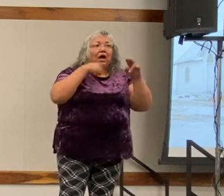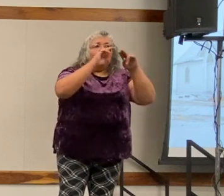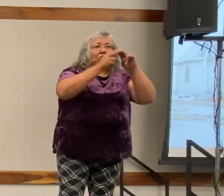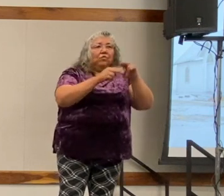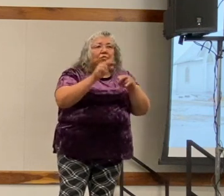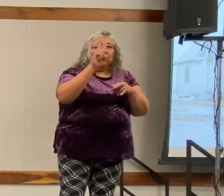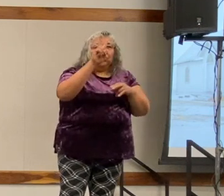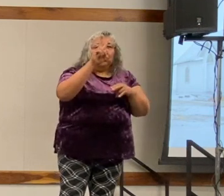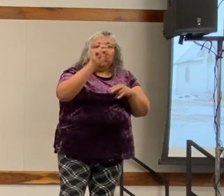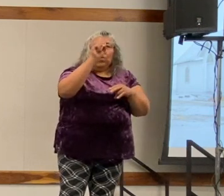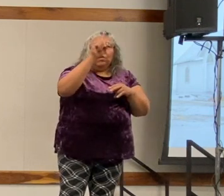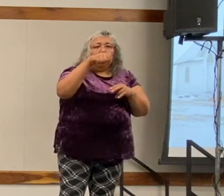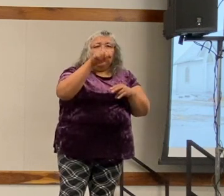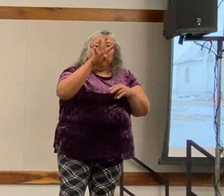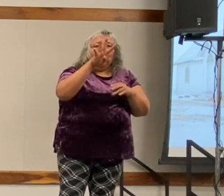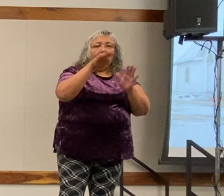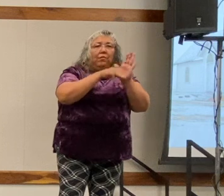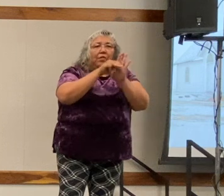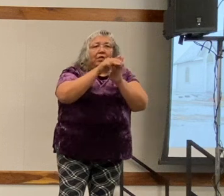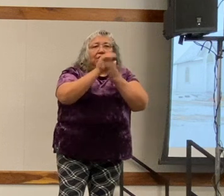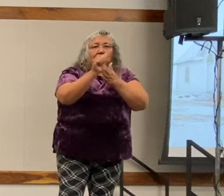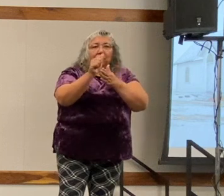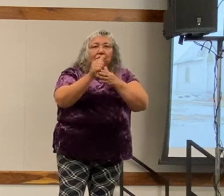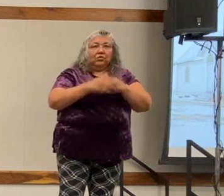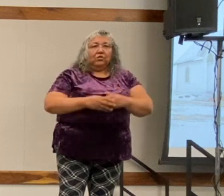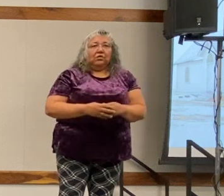it by $1.4 million.